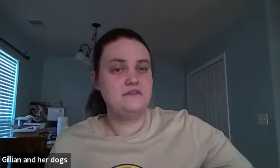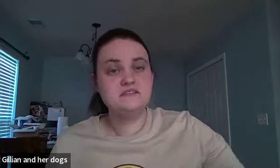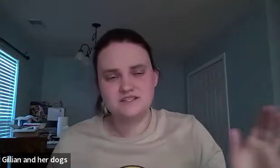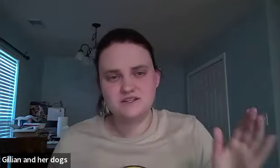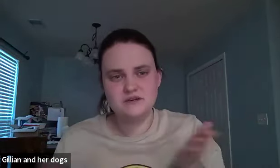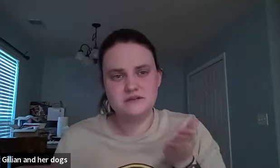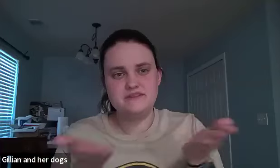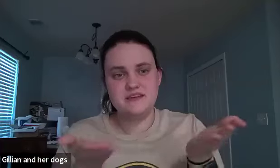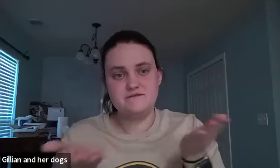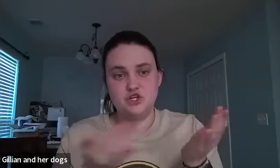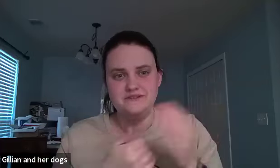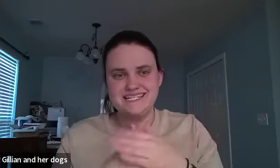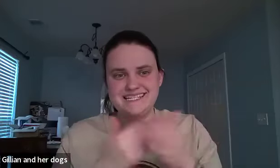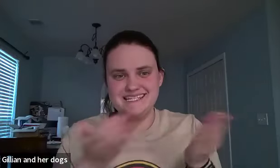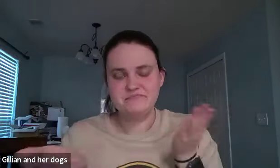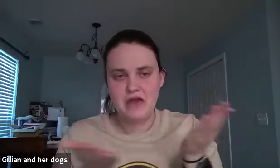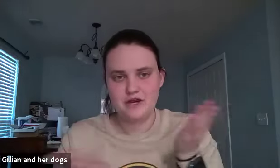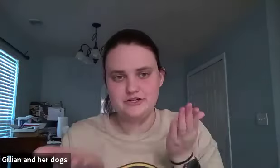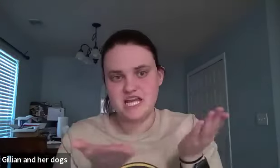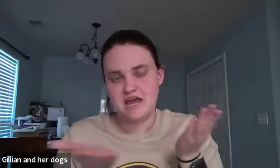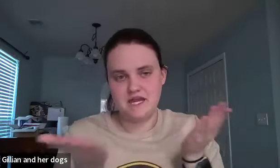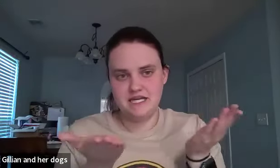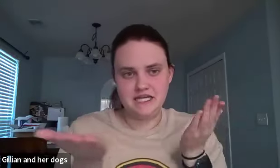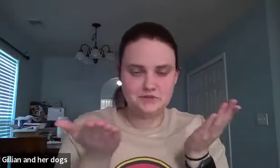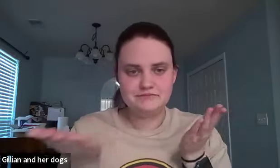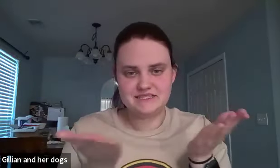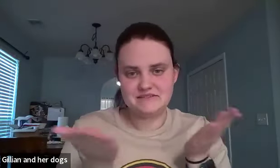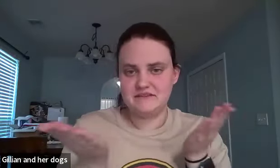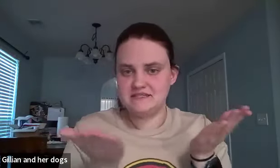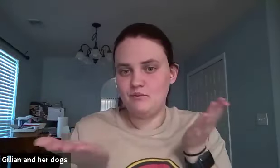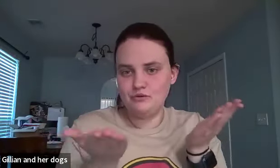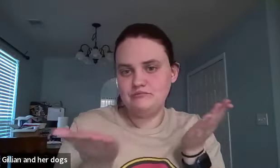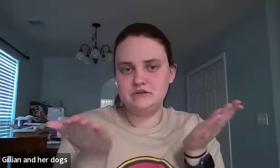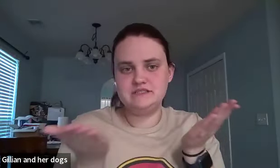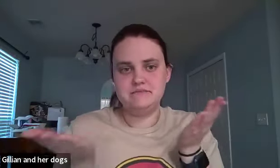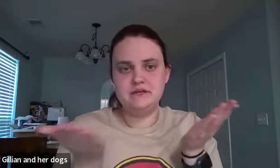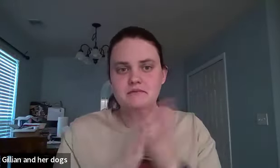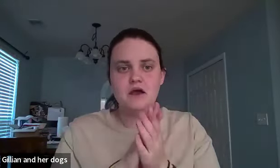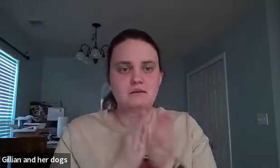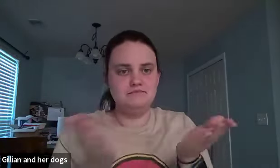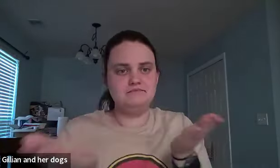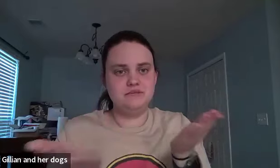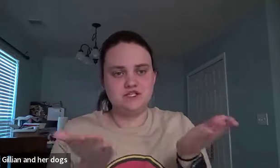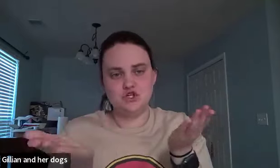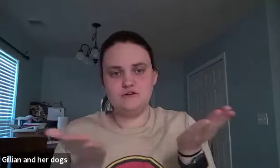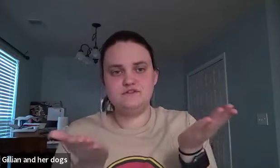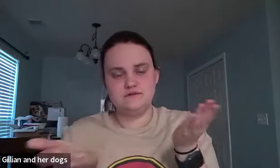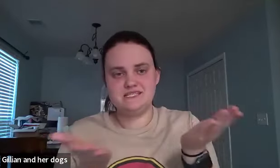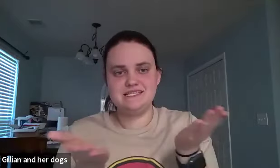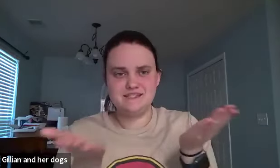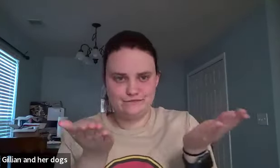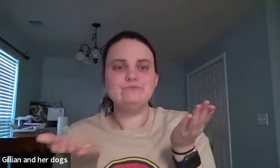This also can be the sign for services. I thought I would just add that in here because I think that's helpful, a little tidbit, because serve services.